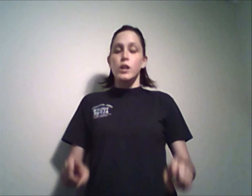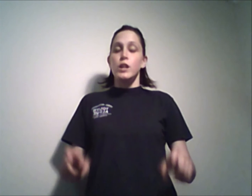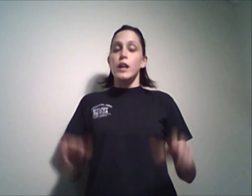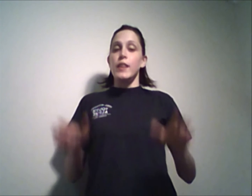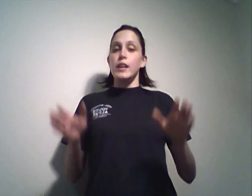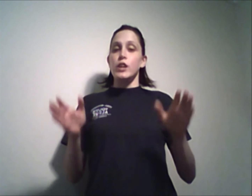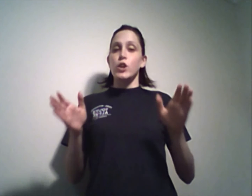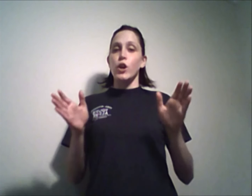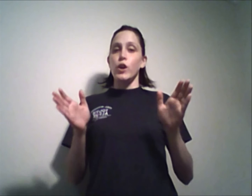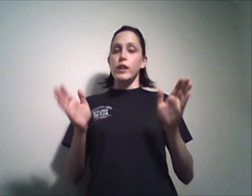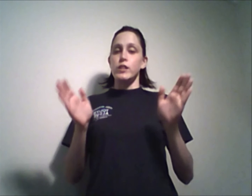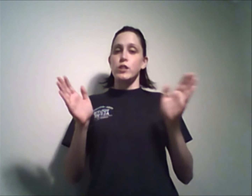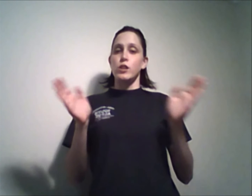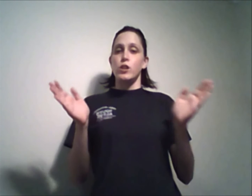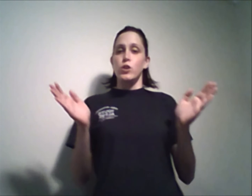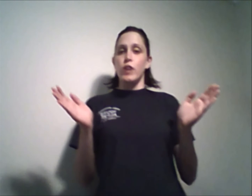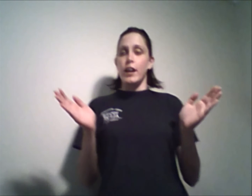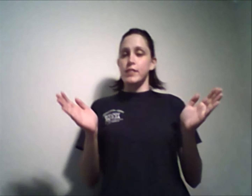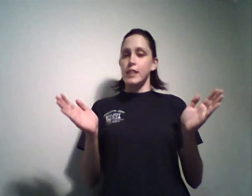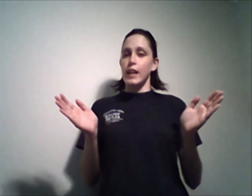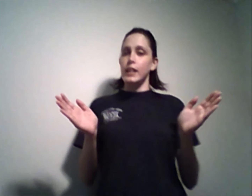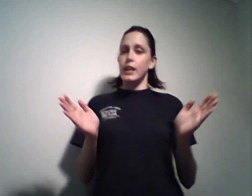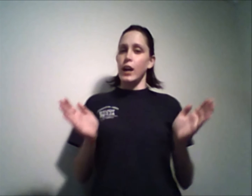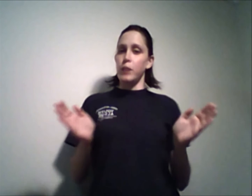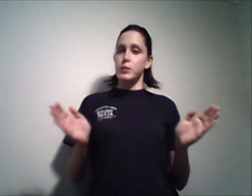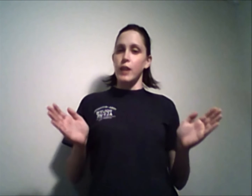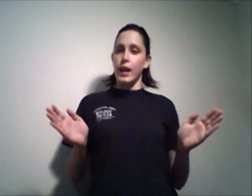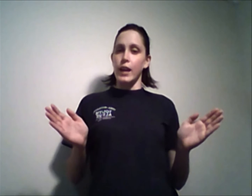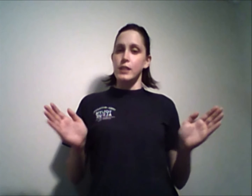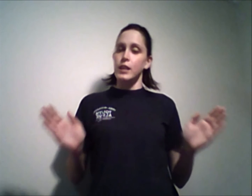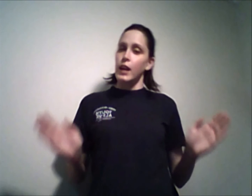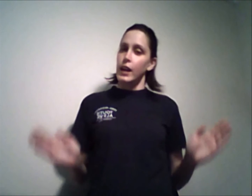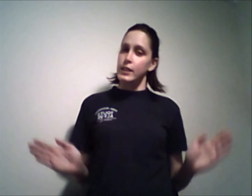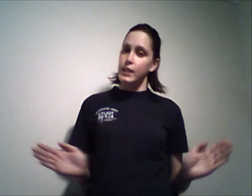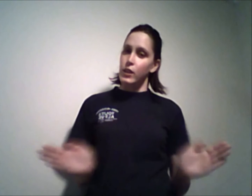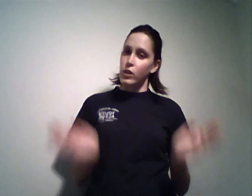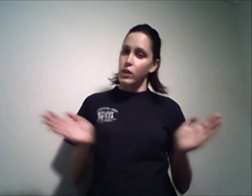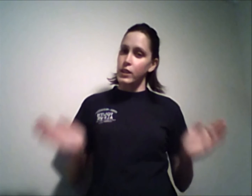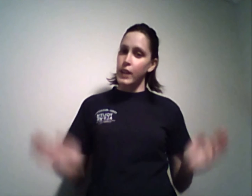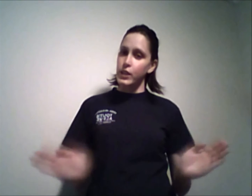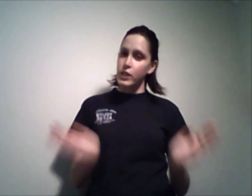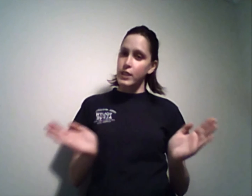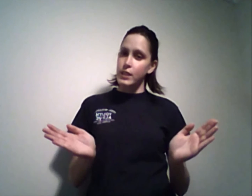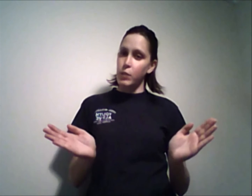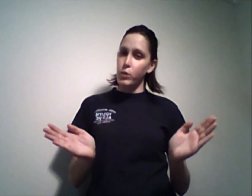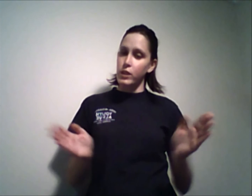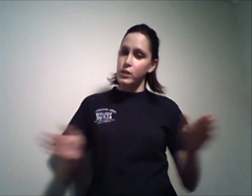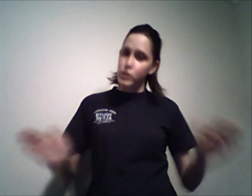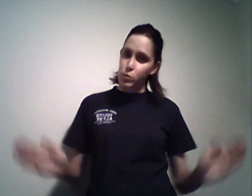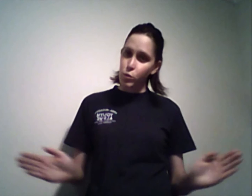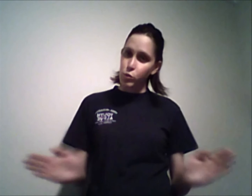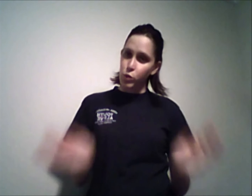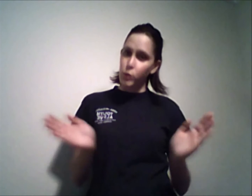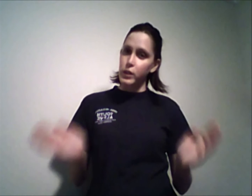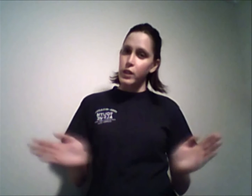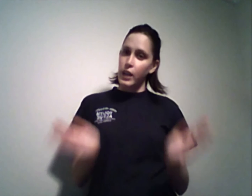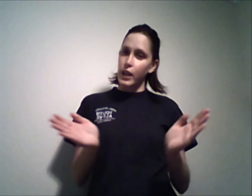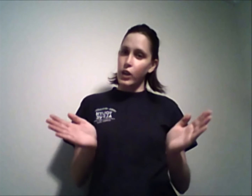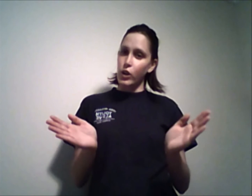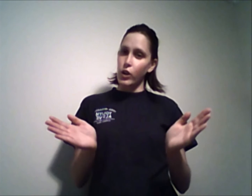And then encourage. You have slightly cupped hands, and it's like you're nudging someone to move forward.